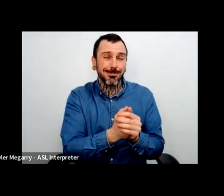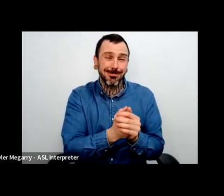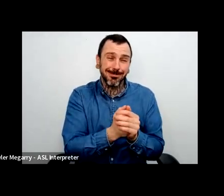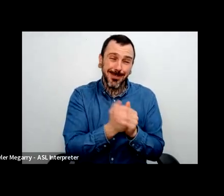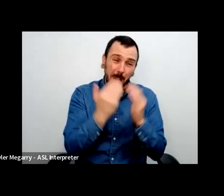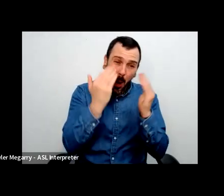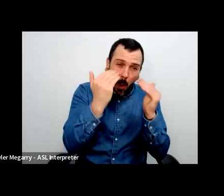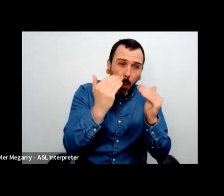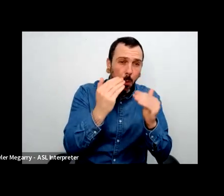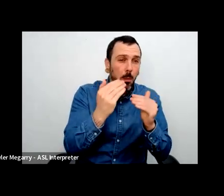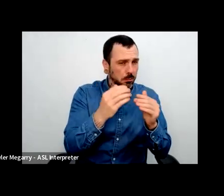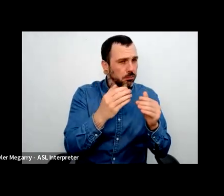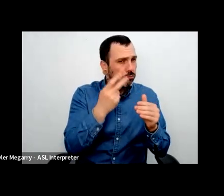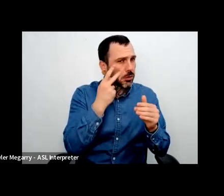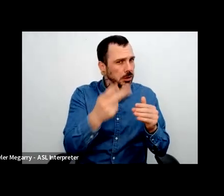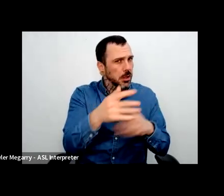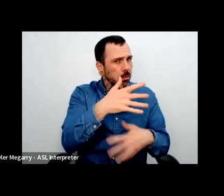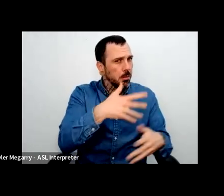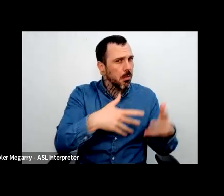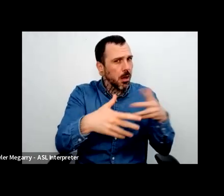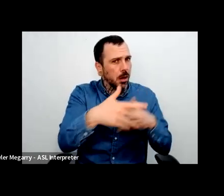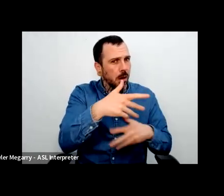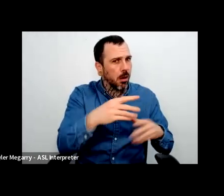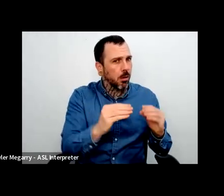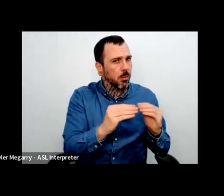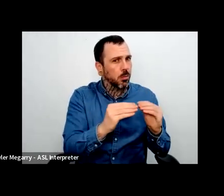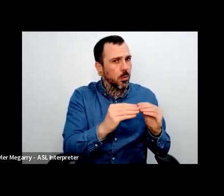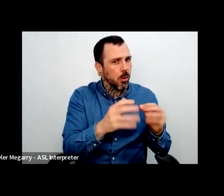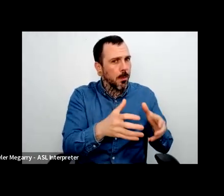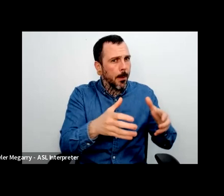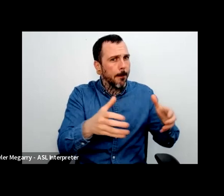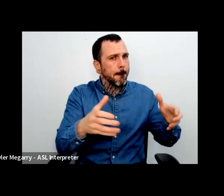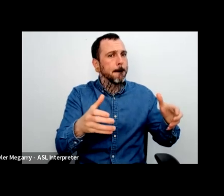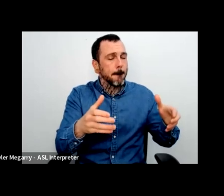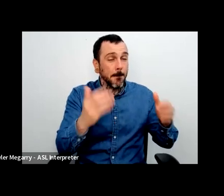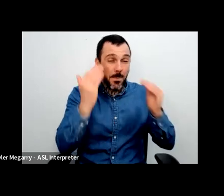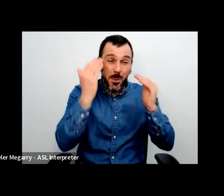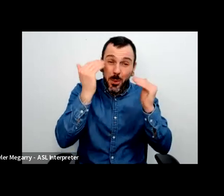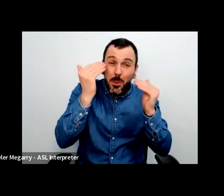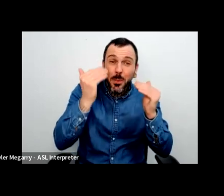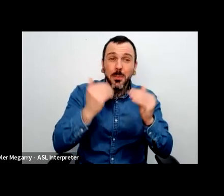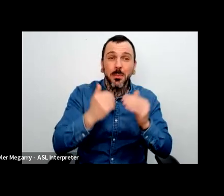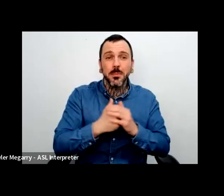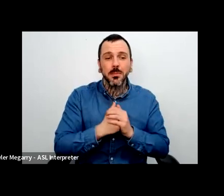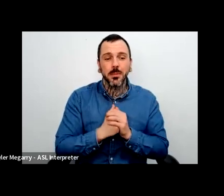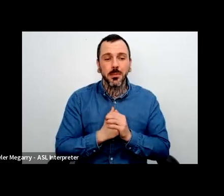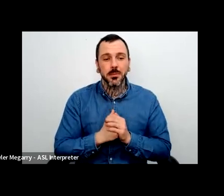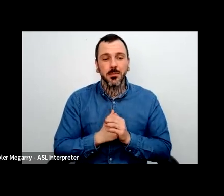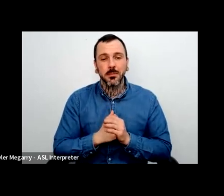I am encouraged, of course, by the